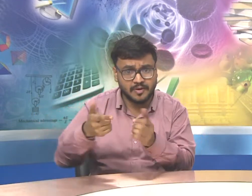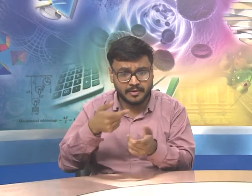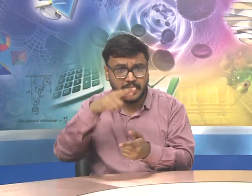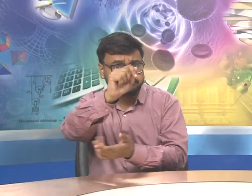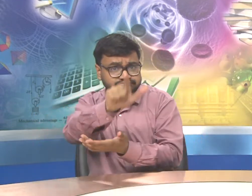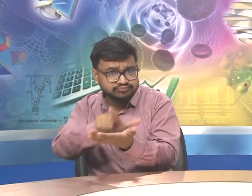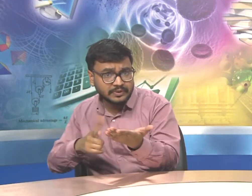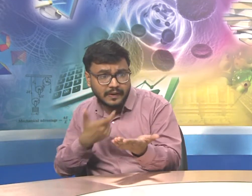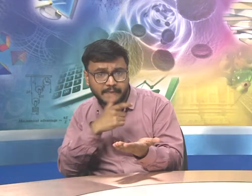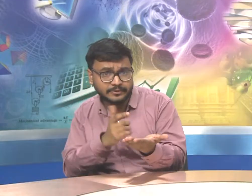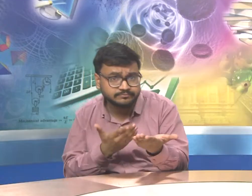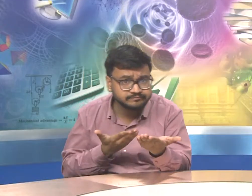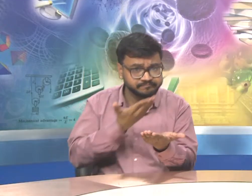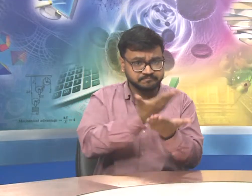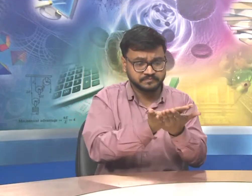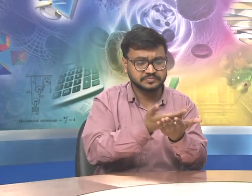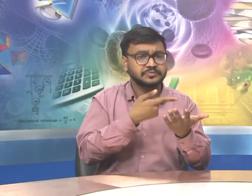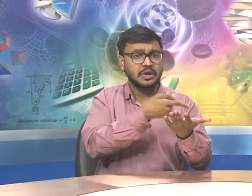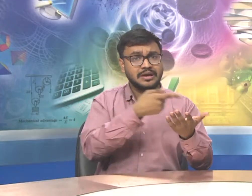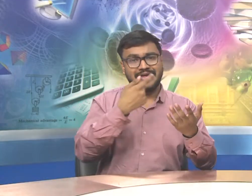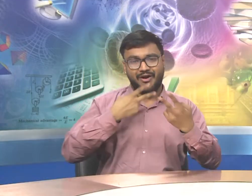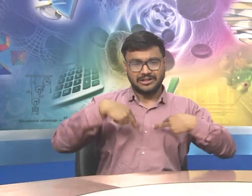originally decided the case.